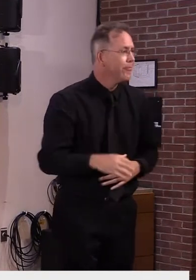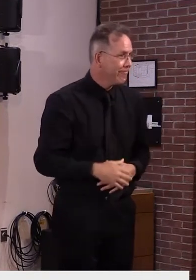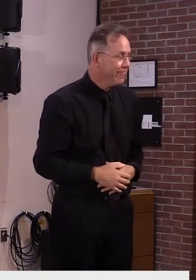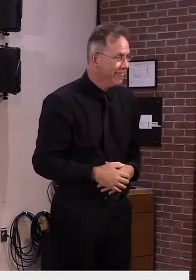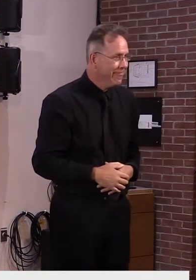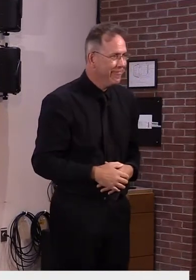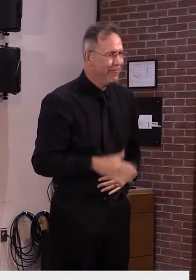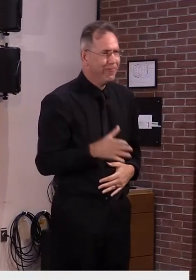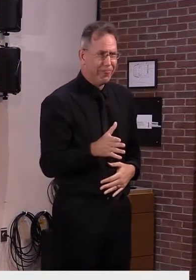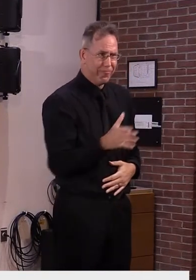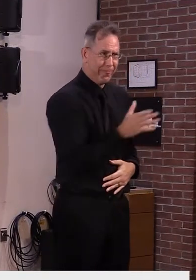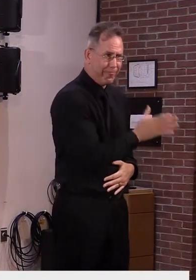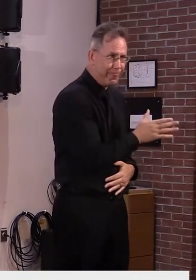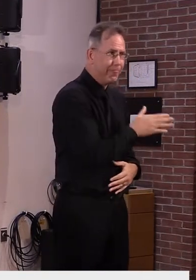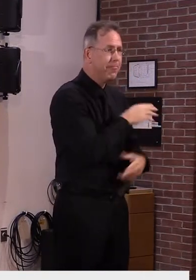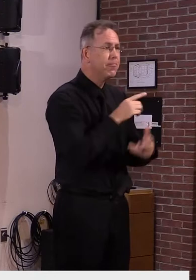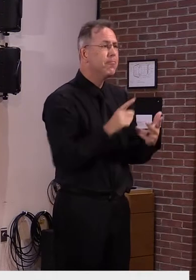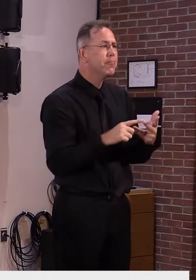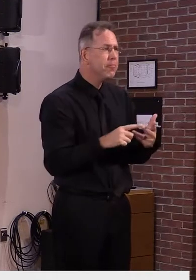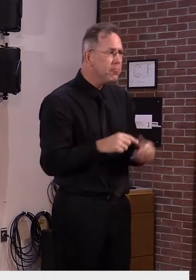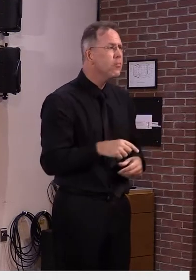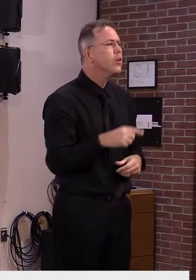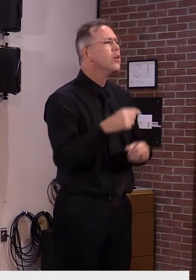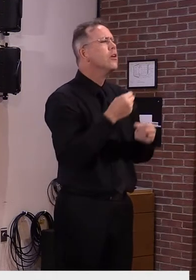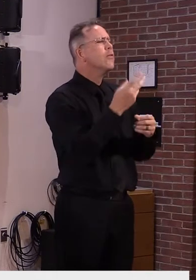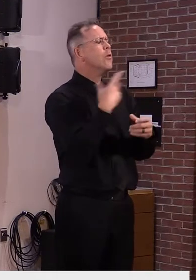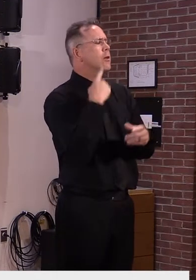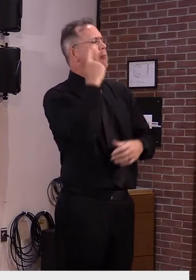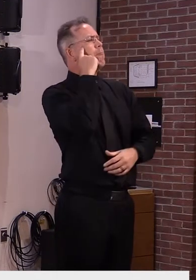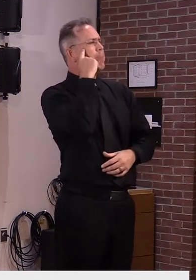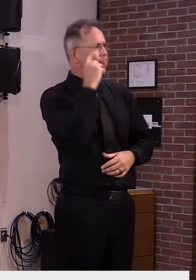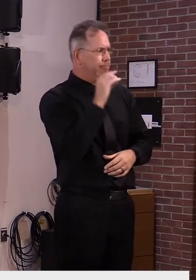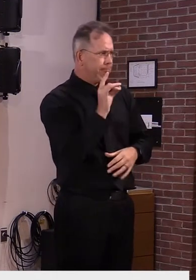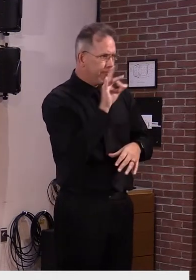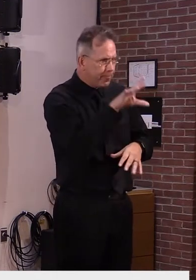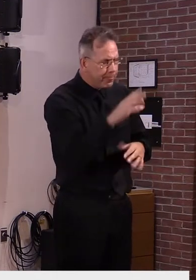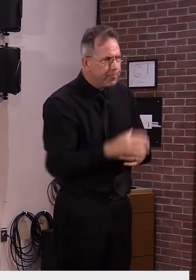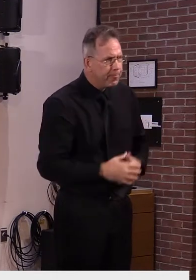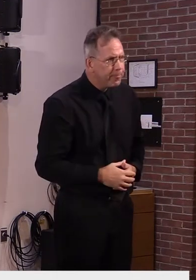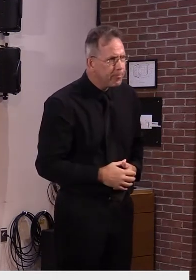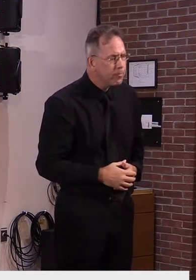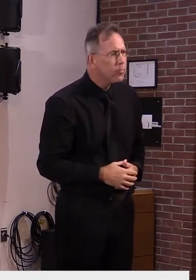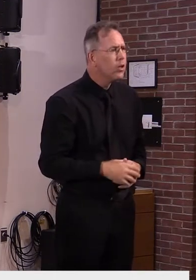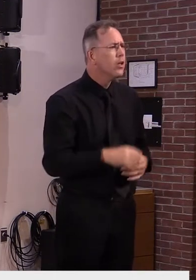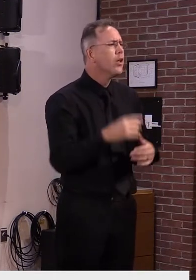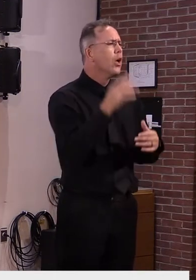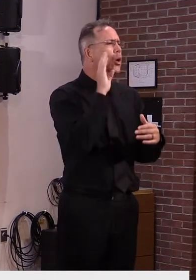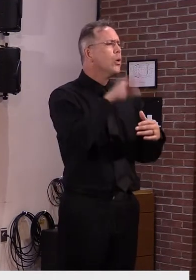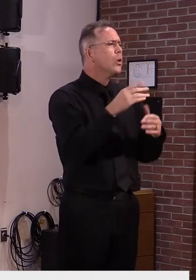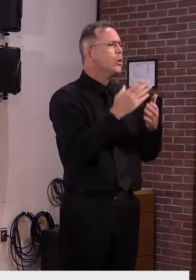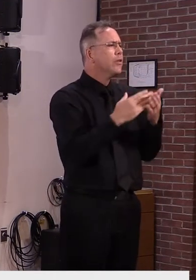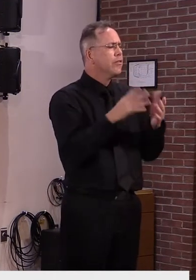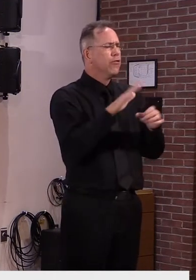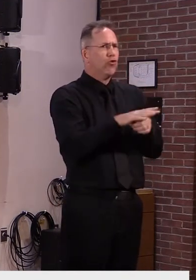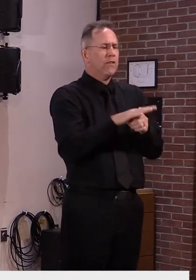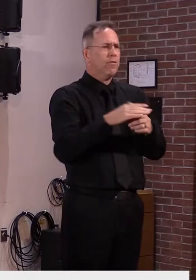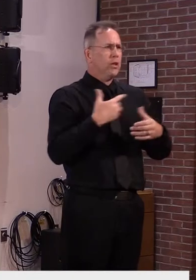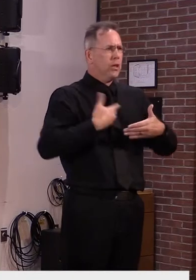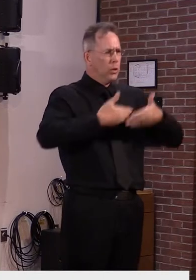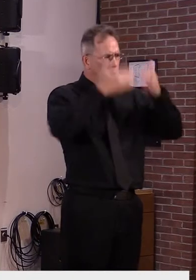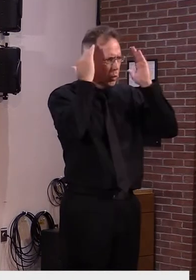Next, I want to take a few minutes to let Vermonters know. I understand how stressful and troubling this time is for our